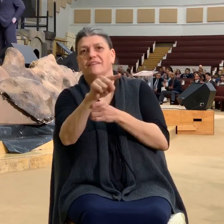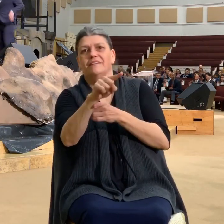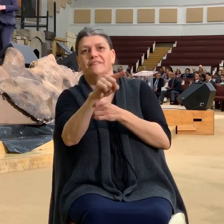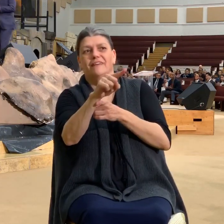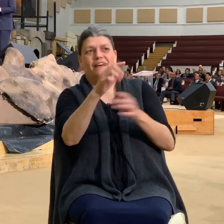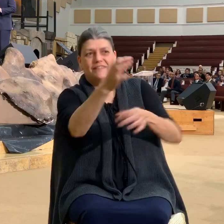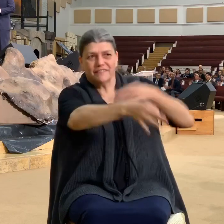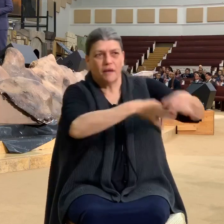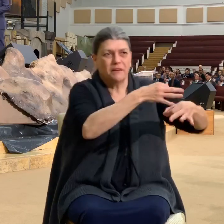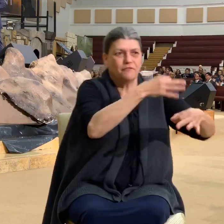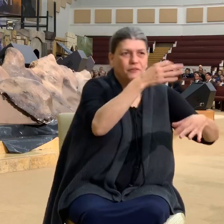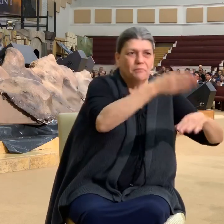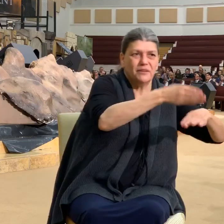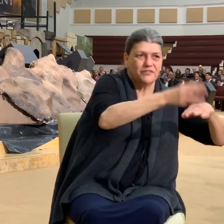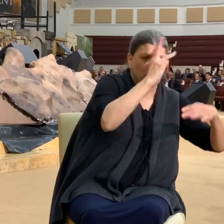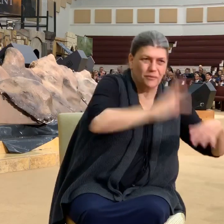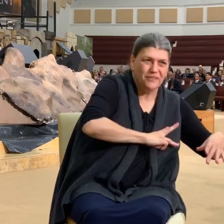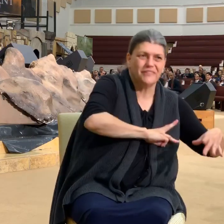bishop.